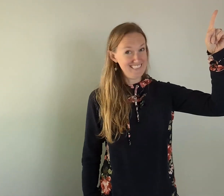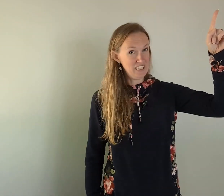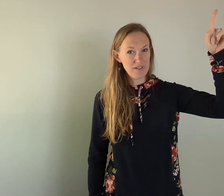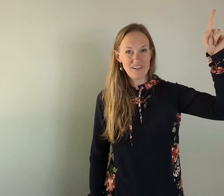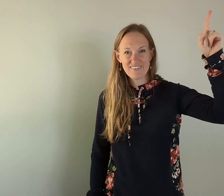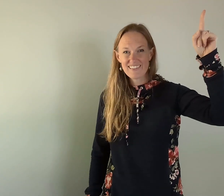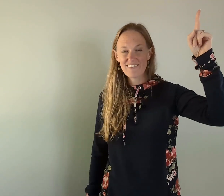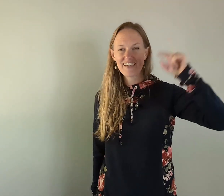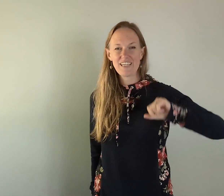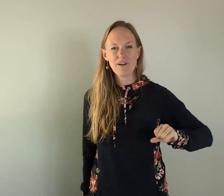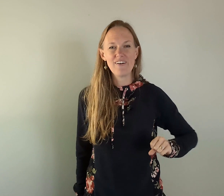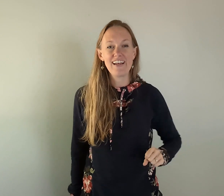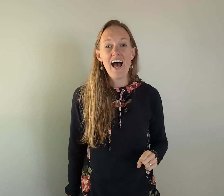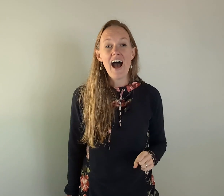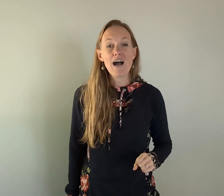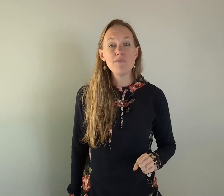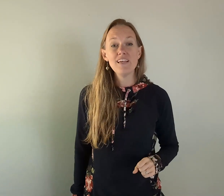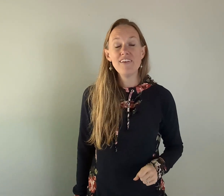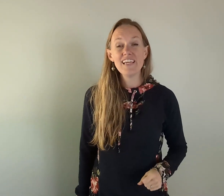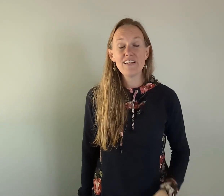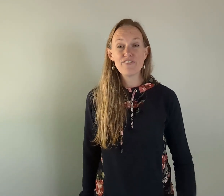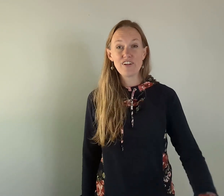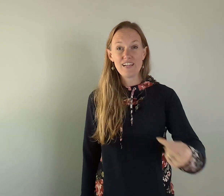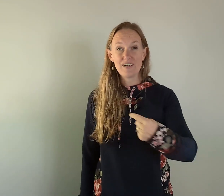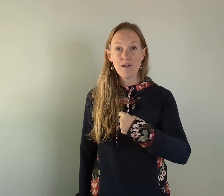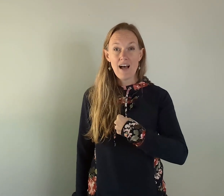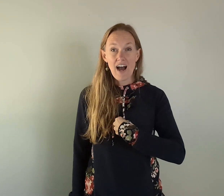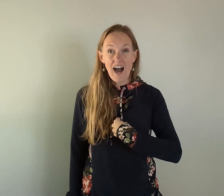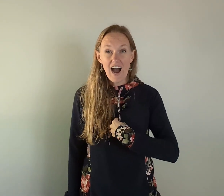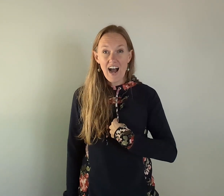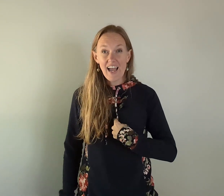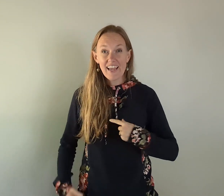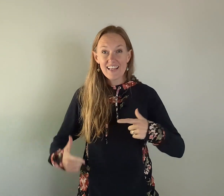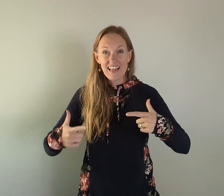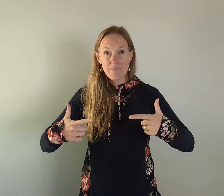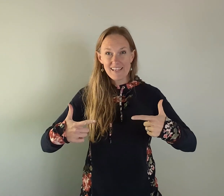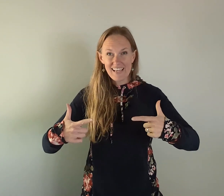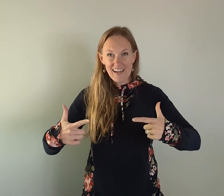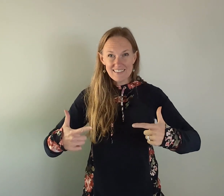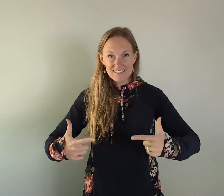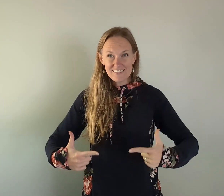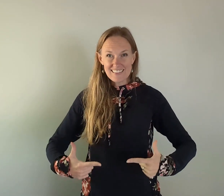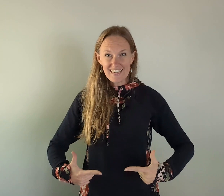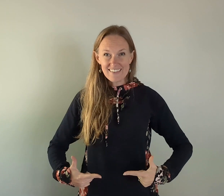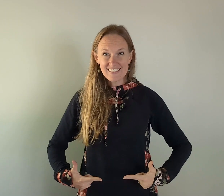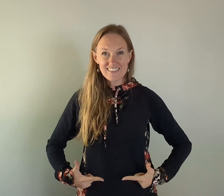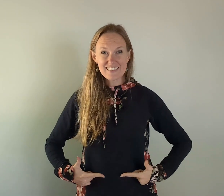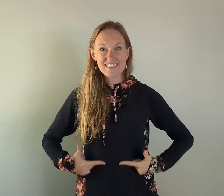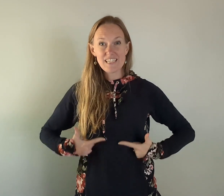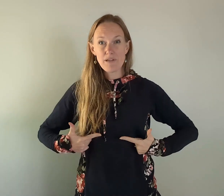Here we go. We're going to keep going. I'm living in freedom. Making L's going down to your stomach